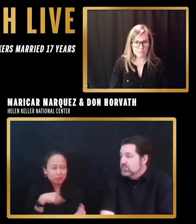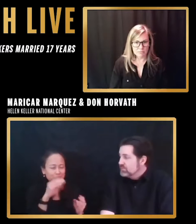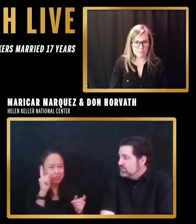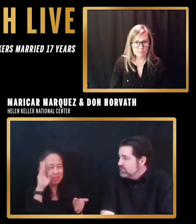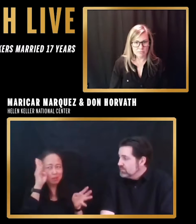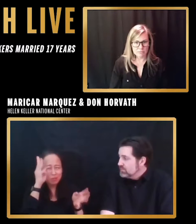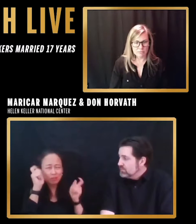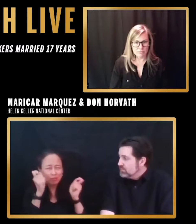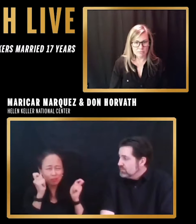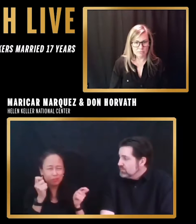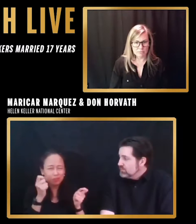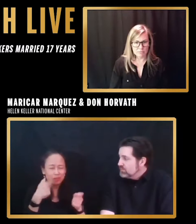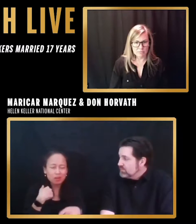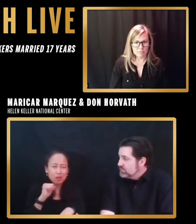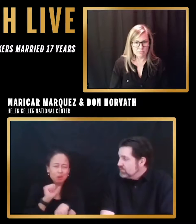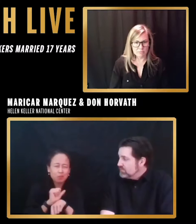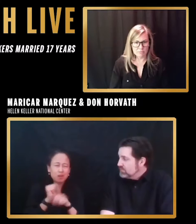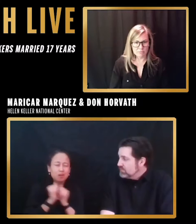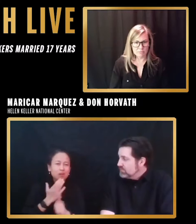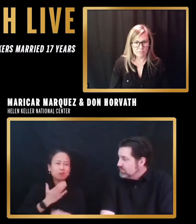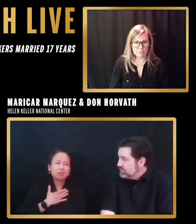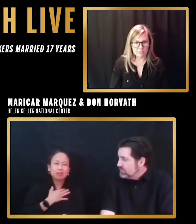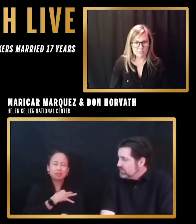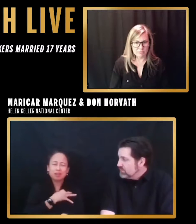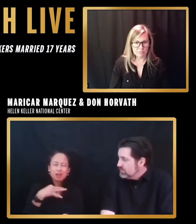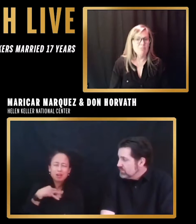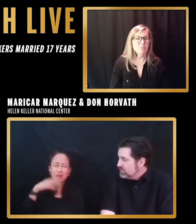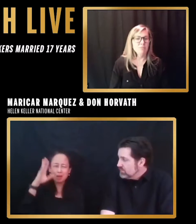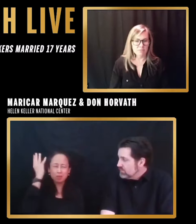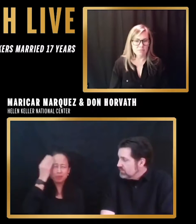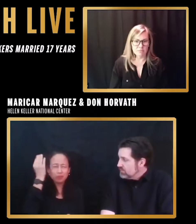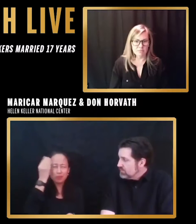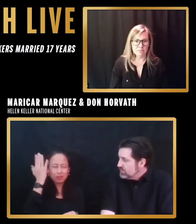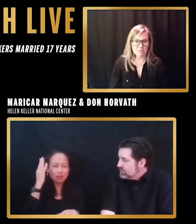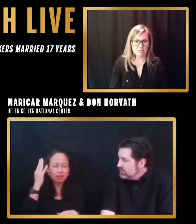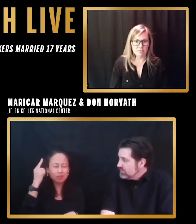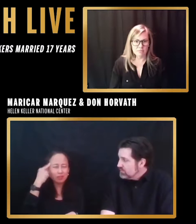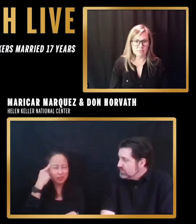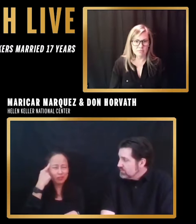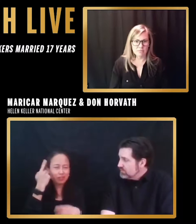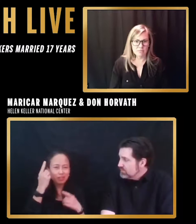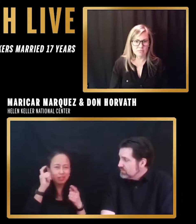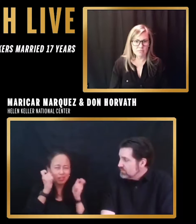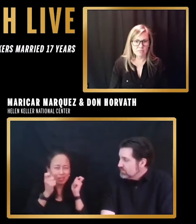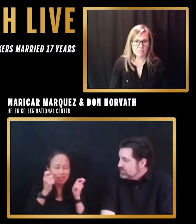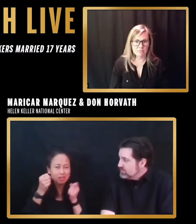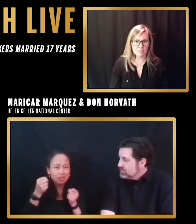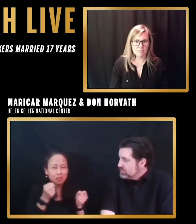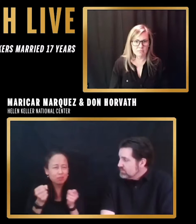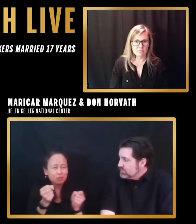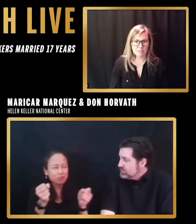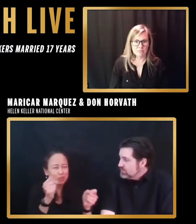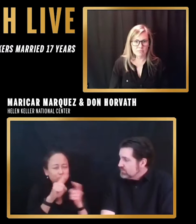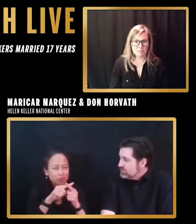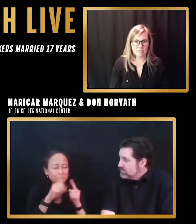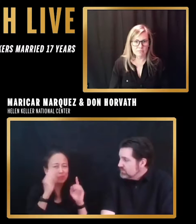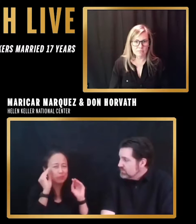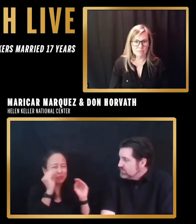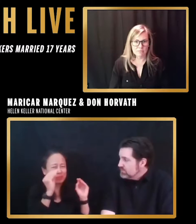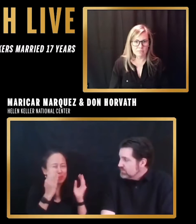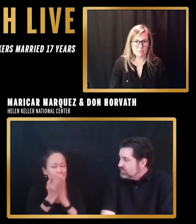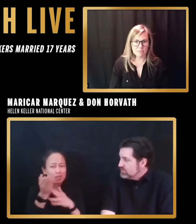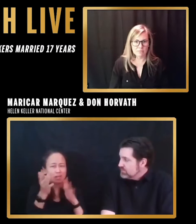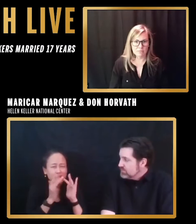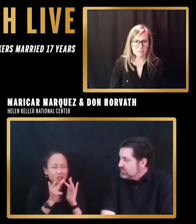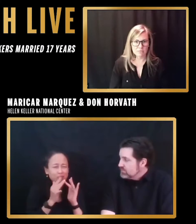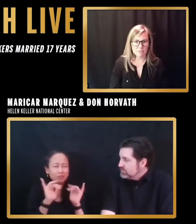You know, we're trying to do our best. We're being as creative as we possibly can with different techniques. My staff has been hard at work thinking